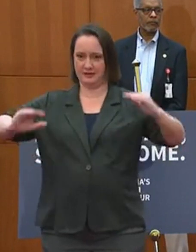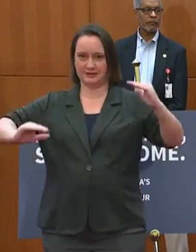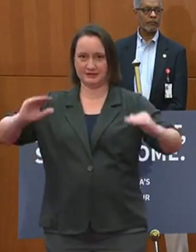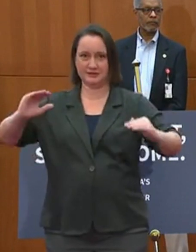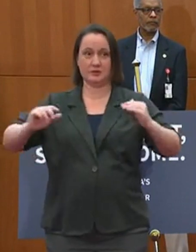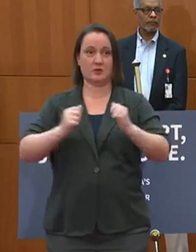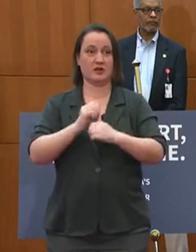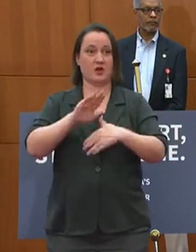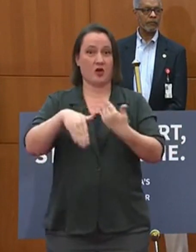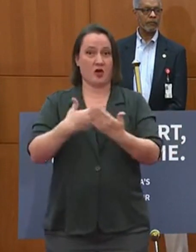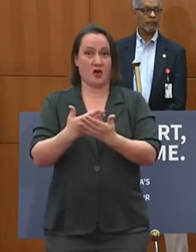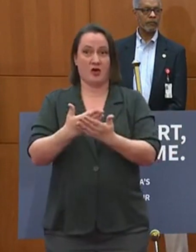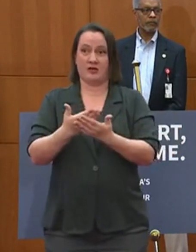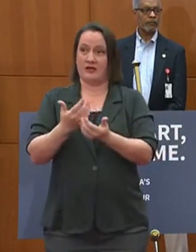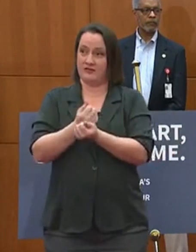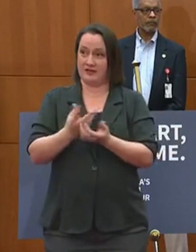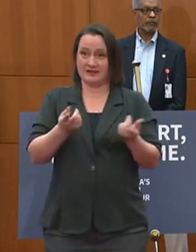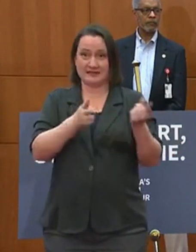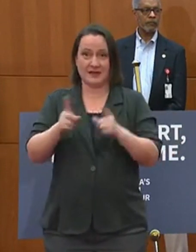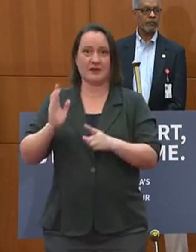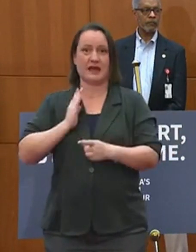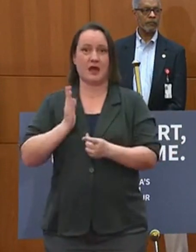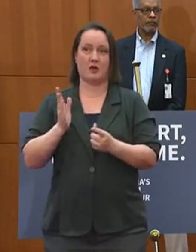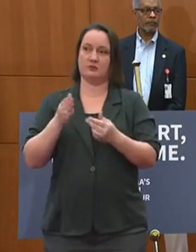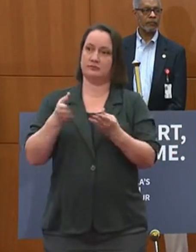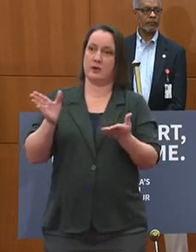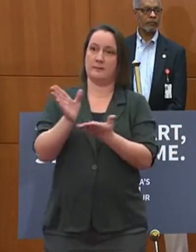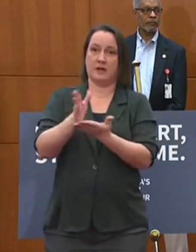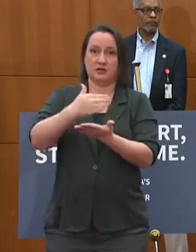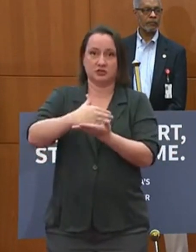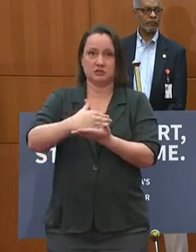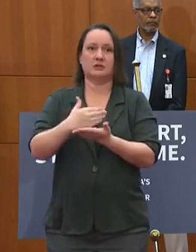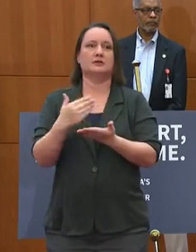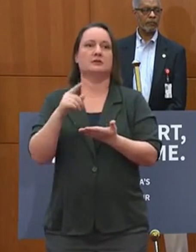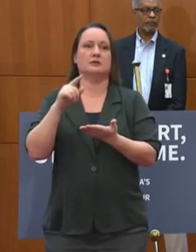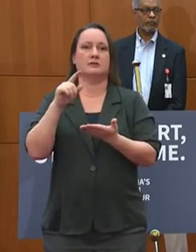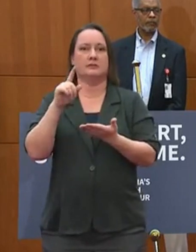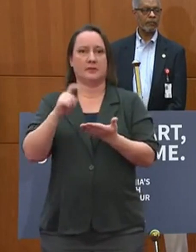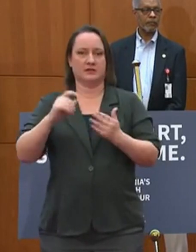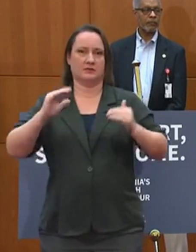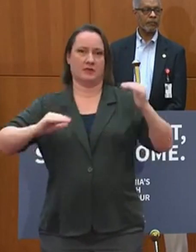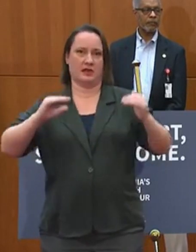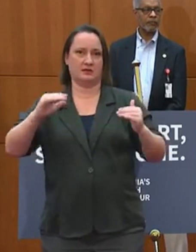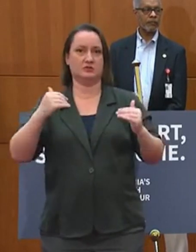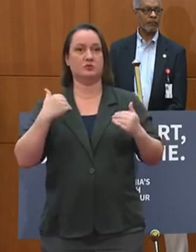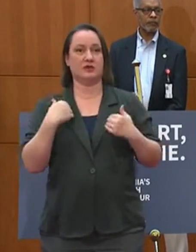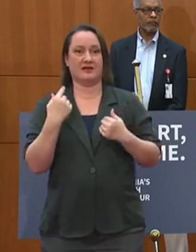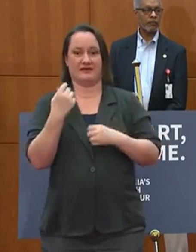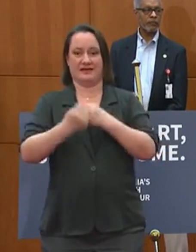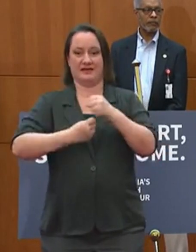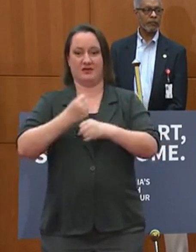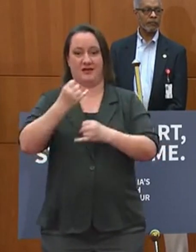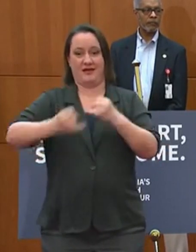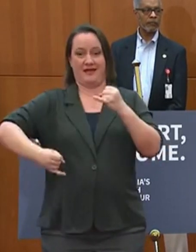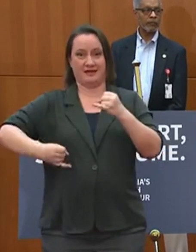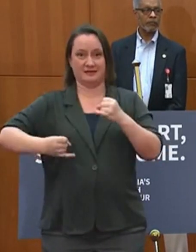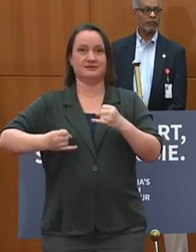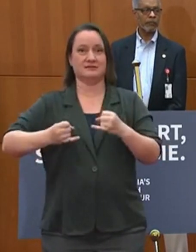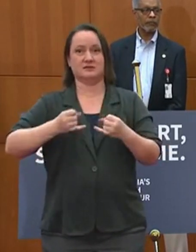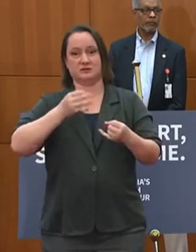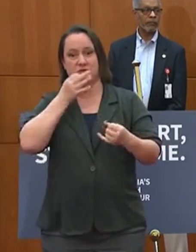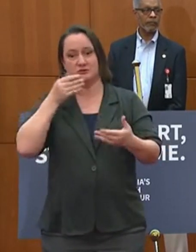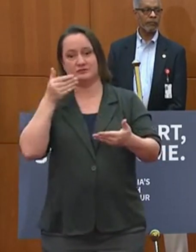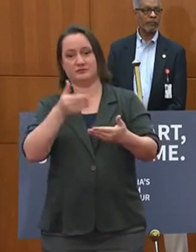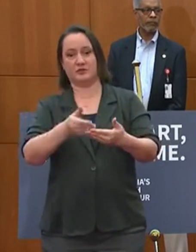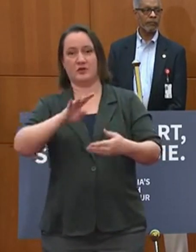a balanced budget. And, of course, we have a year-end coming up in about 3 months. The fourth quarter is very important